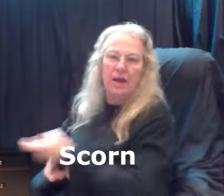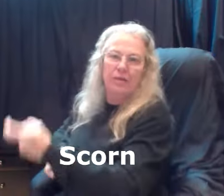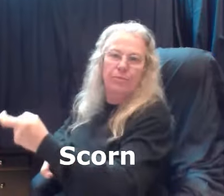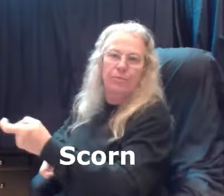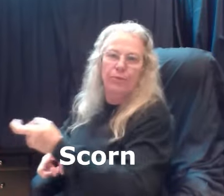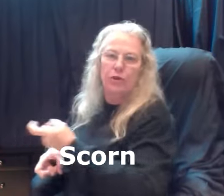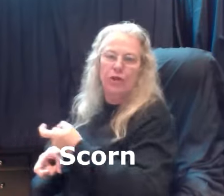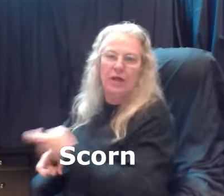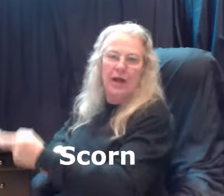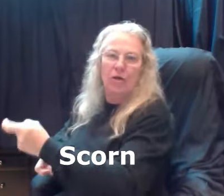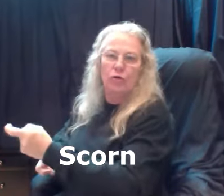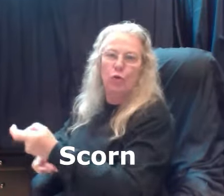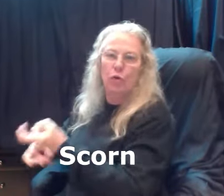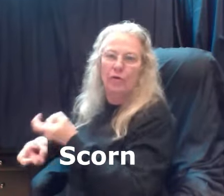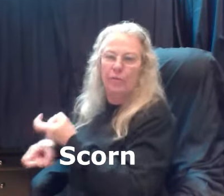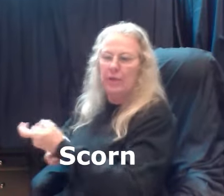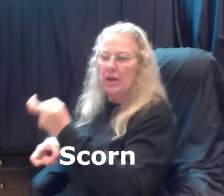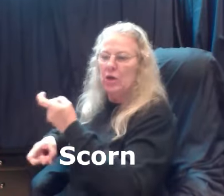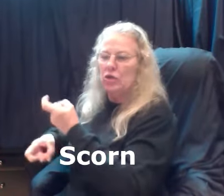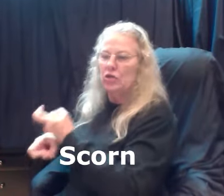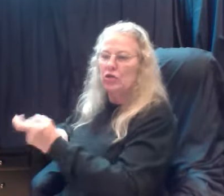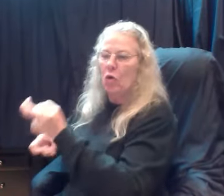pushing it out toward them. Scorn.